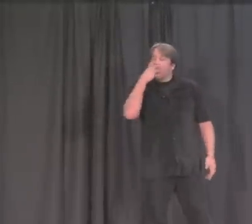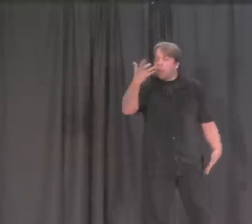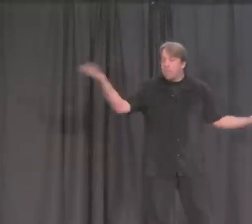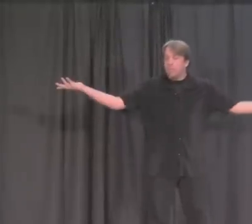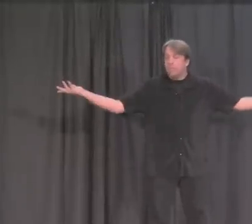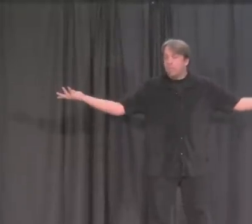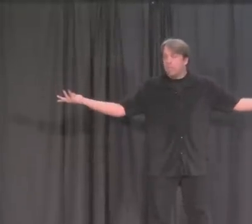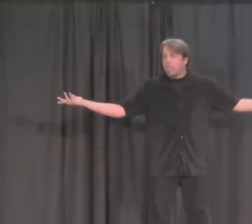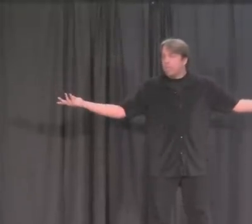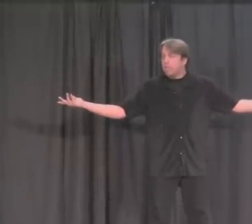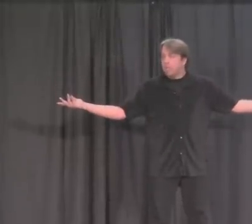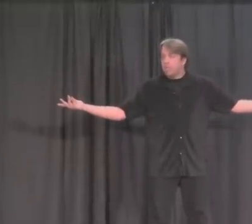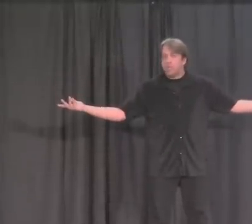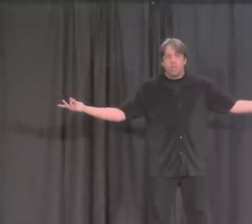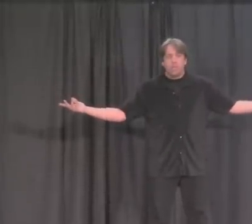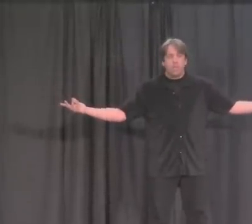I'm hearing, for goodness sake. Scream!